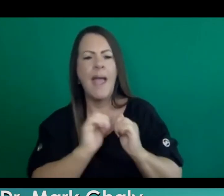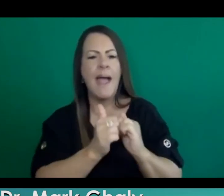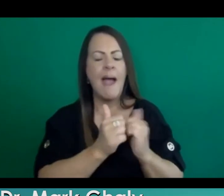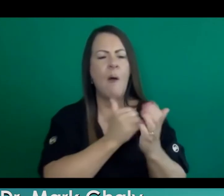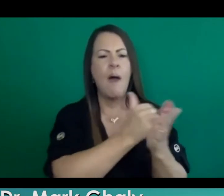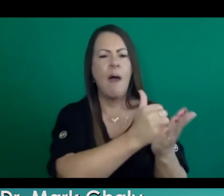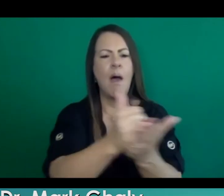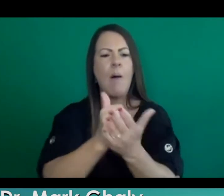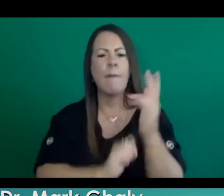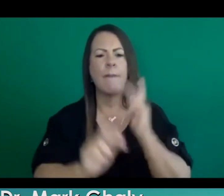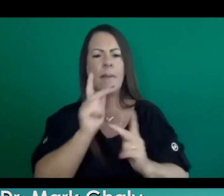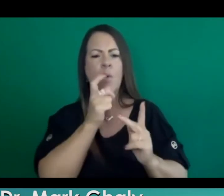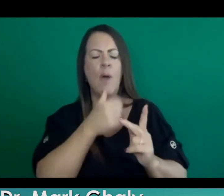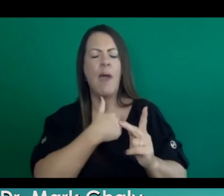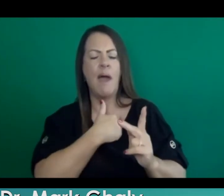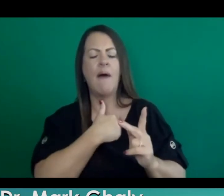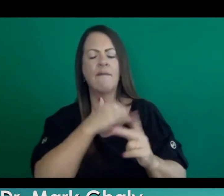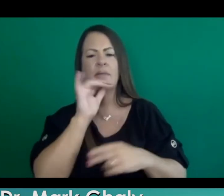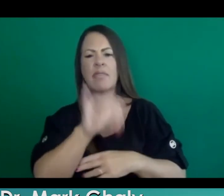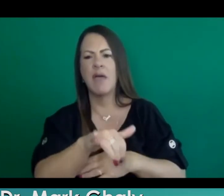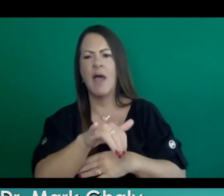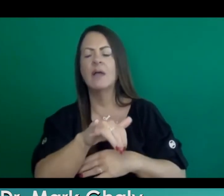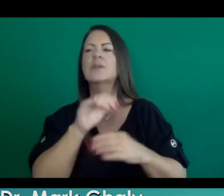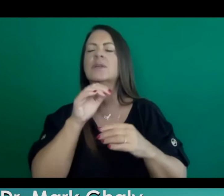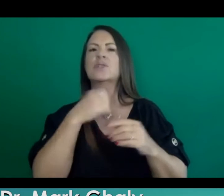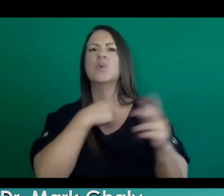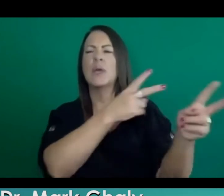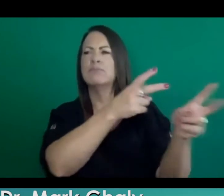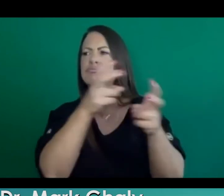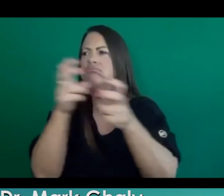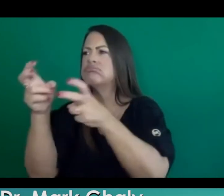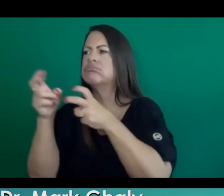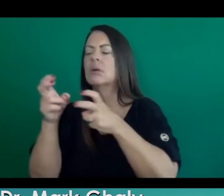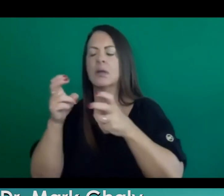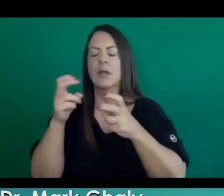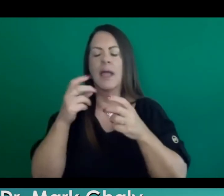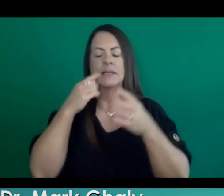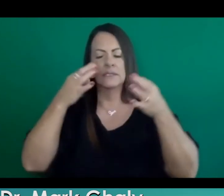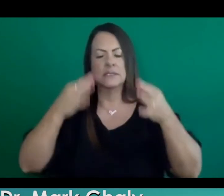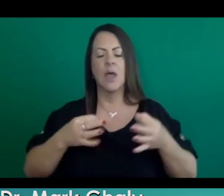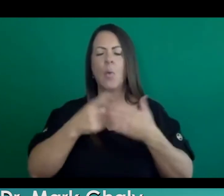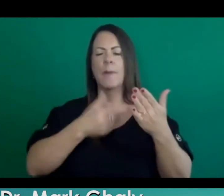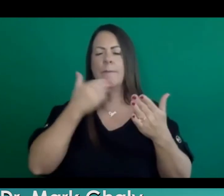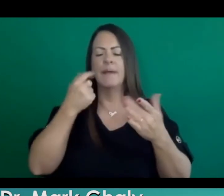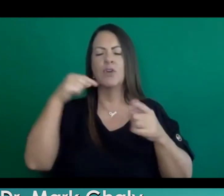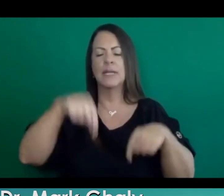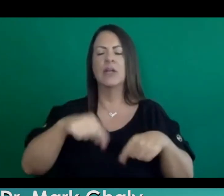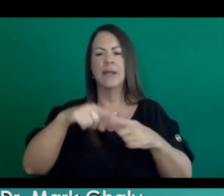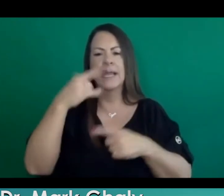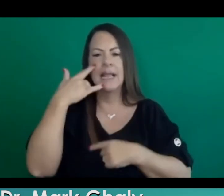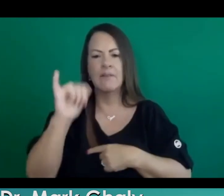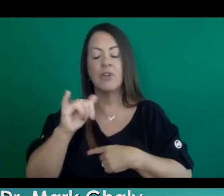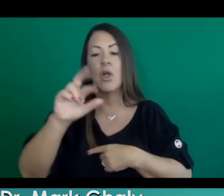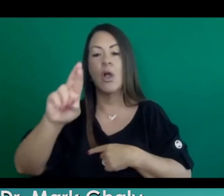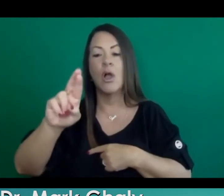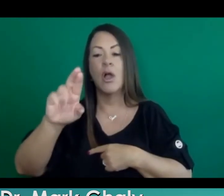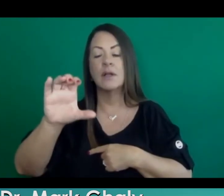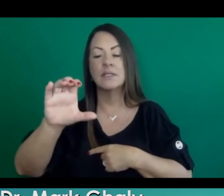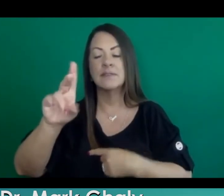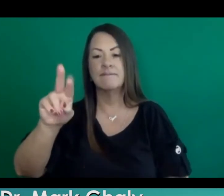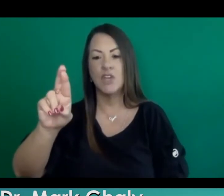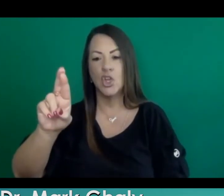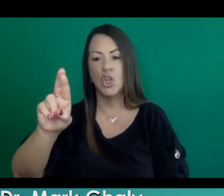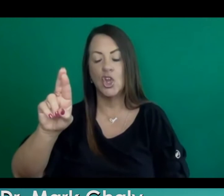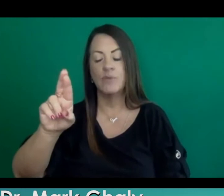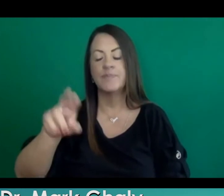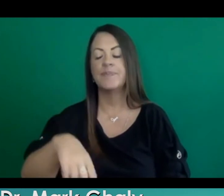we've managed in California. Also, just the use of things like remdesivir, a drug, a medication